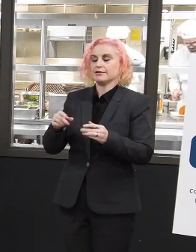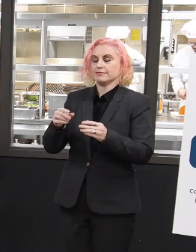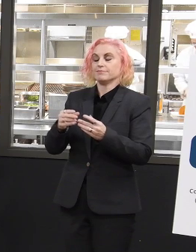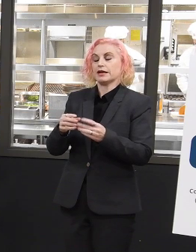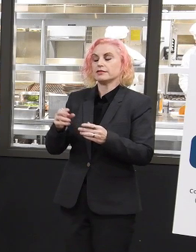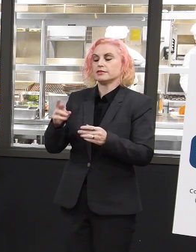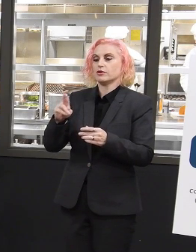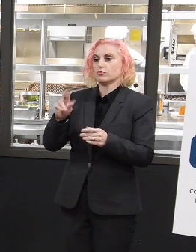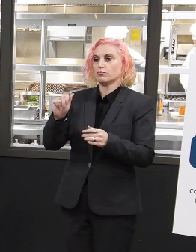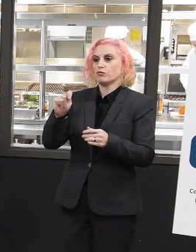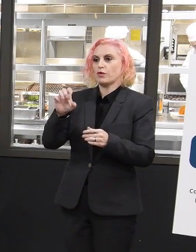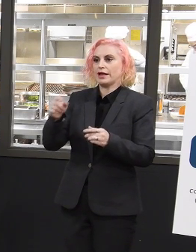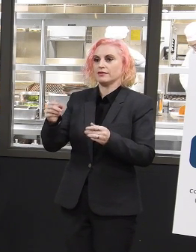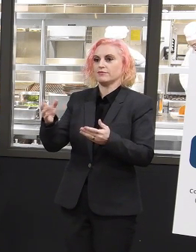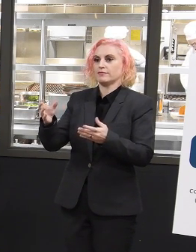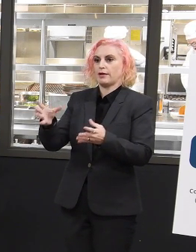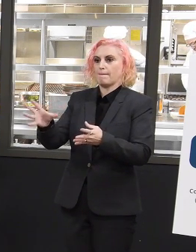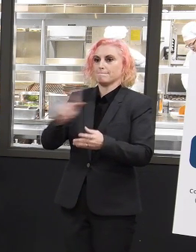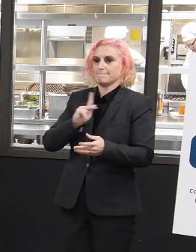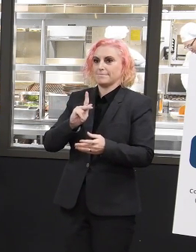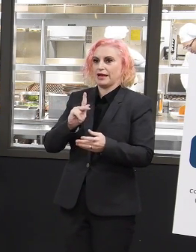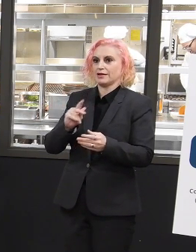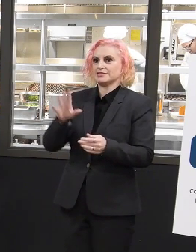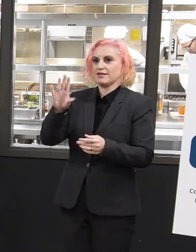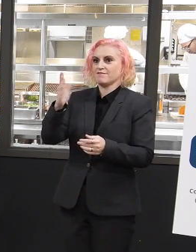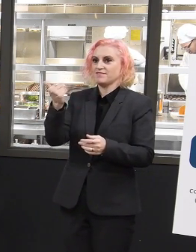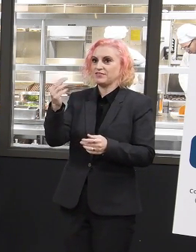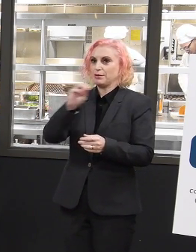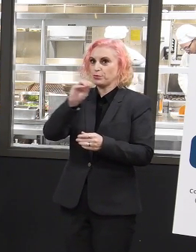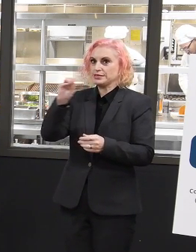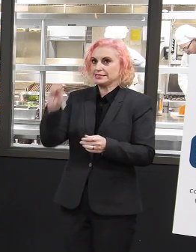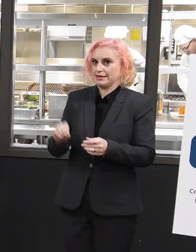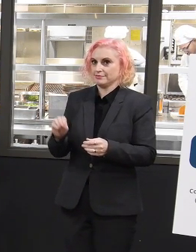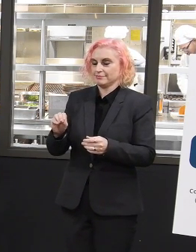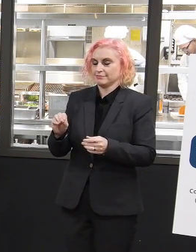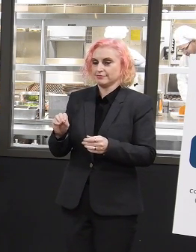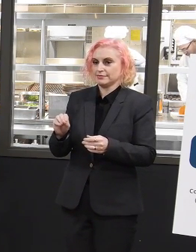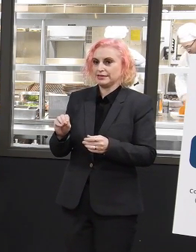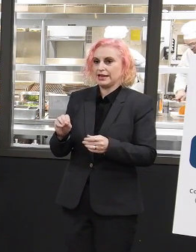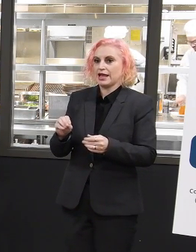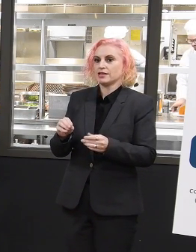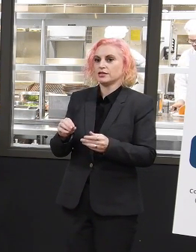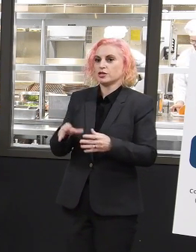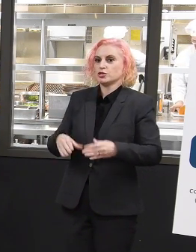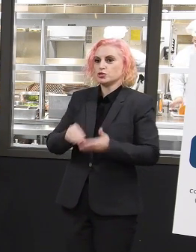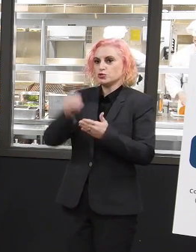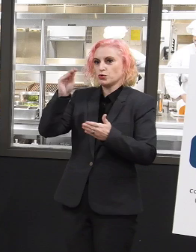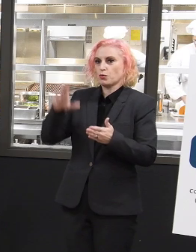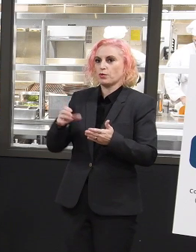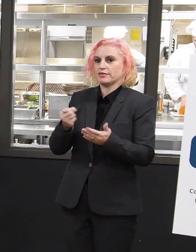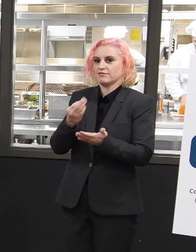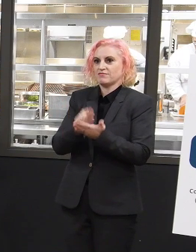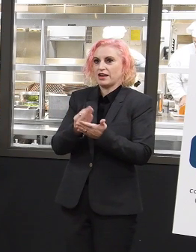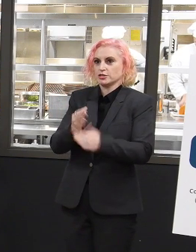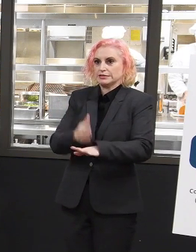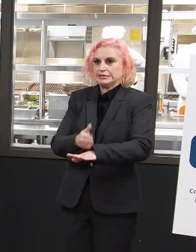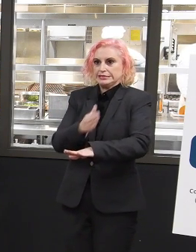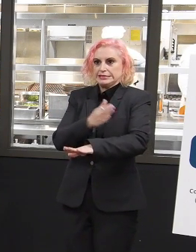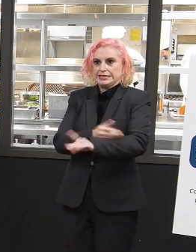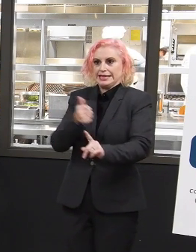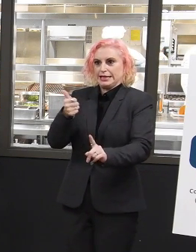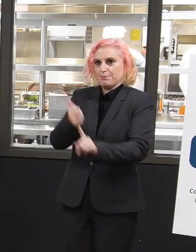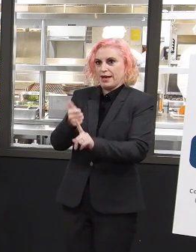HCC students is nearly 15%. And the students' financial advancement impacts themselves and